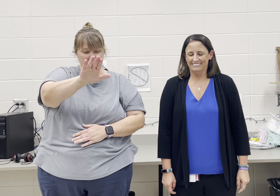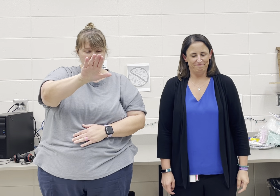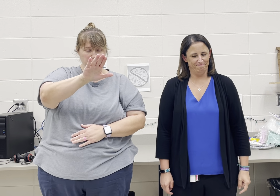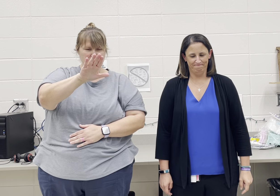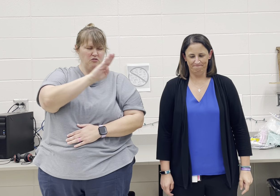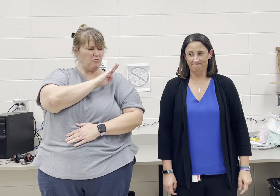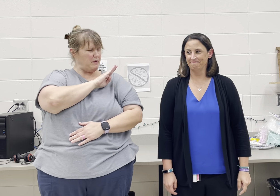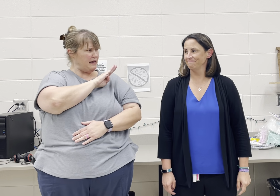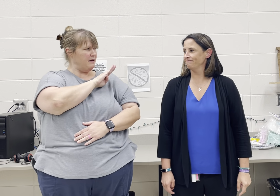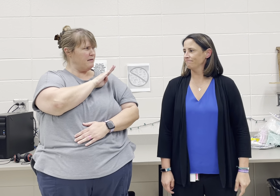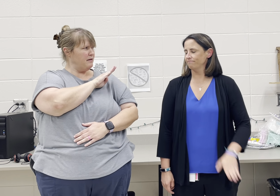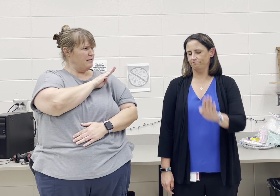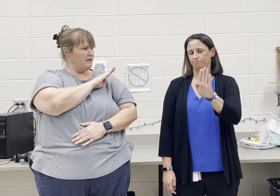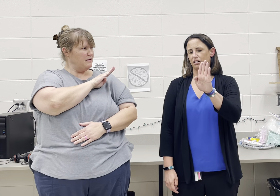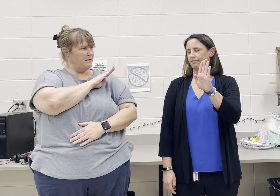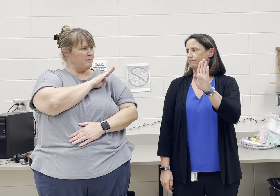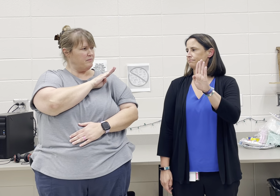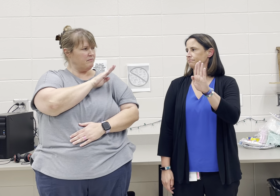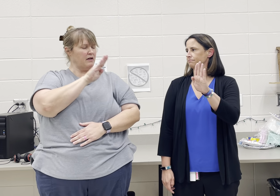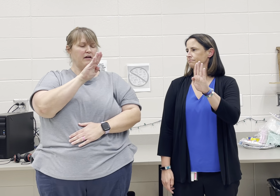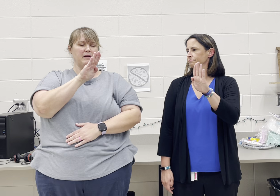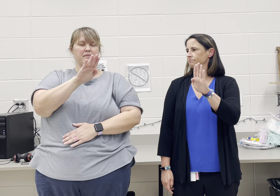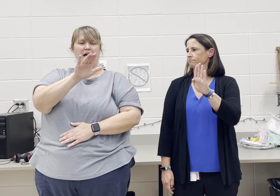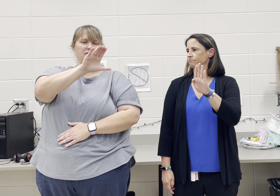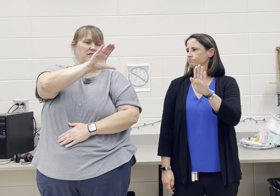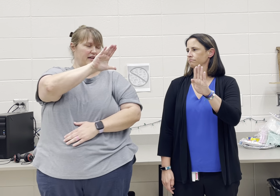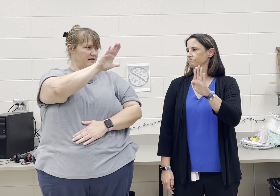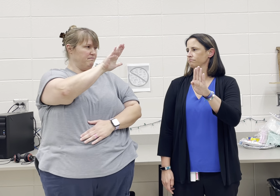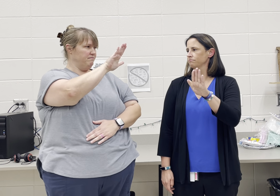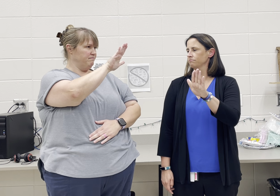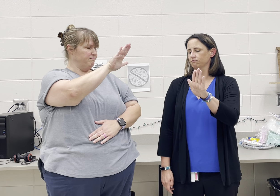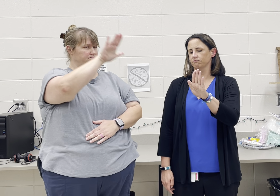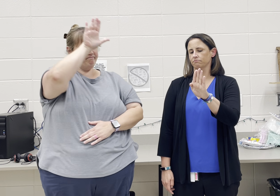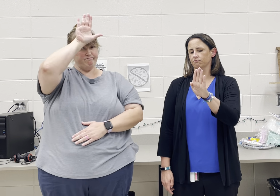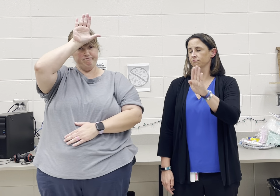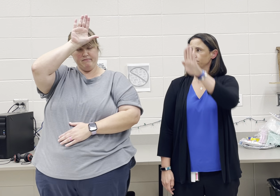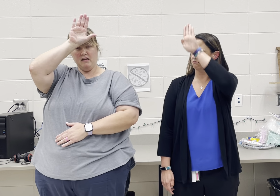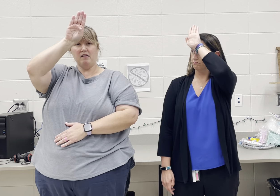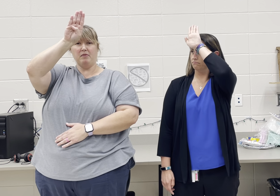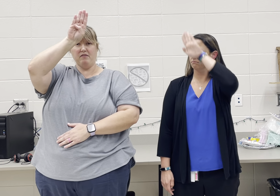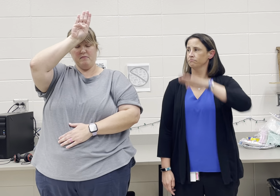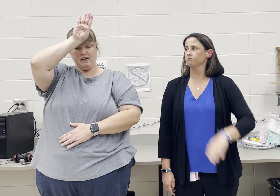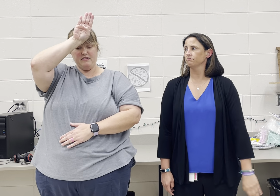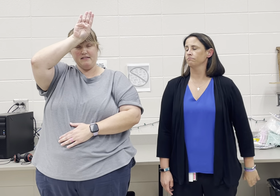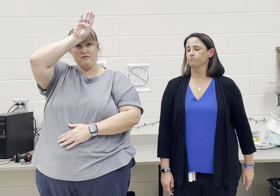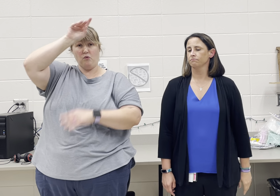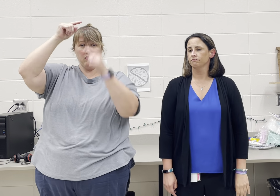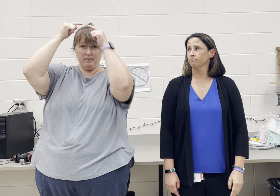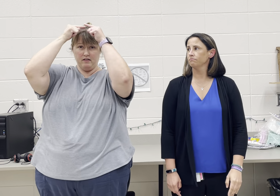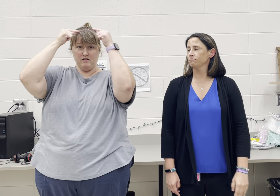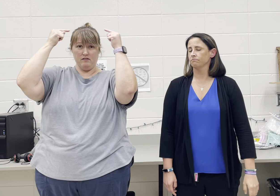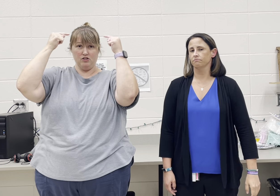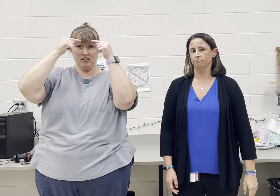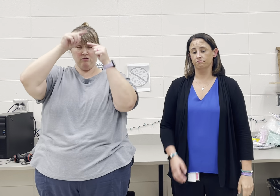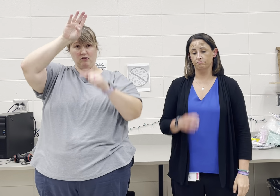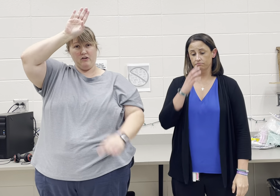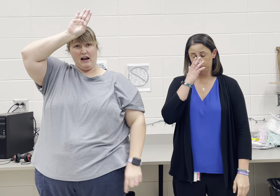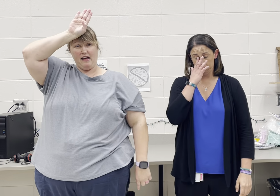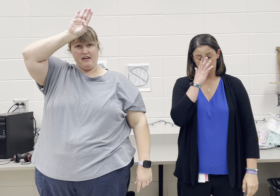Firefighter. You do a B. Modified. Modified B. I do like a. But this is for the shield on their hat that has